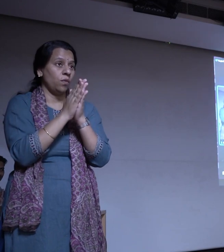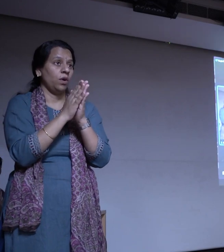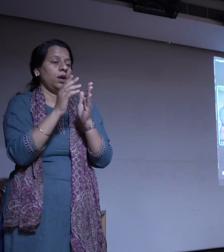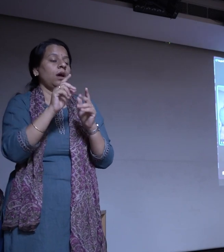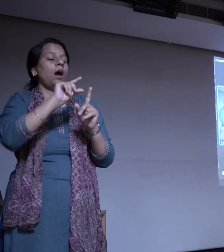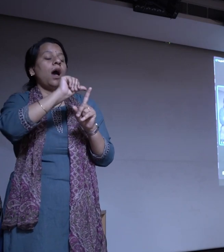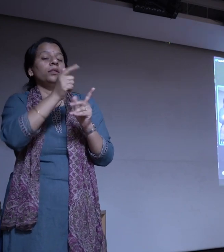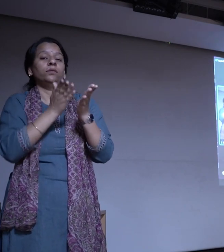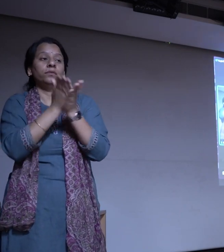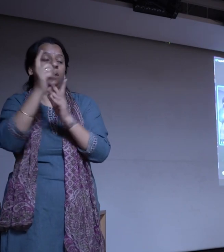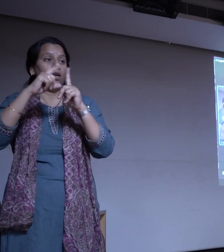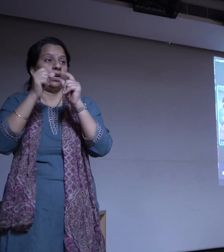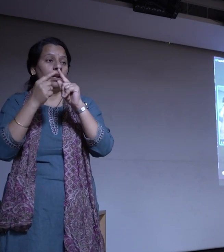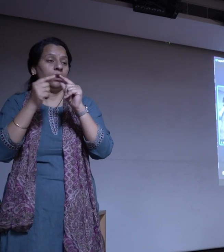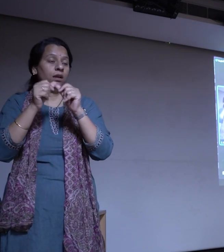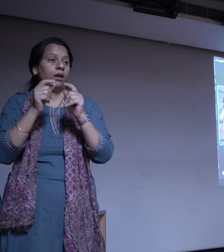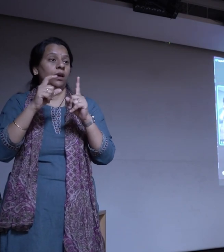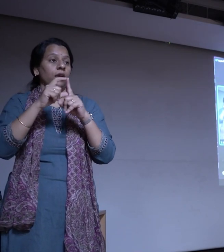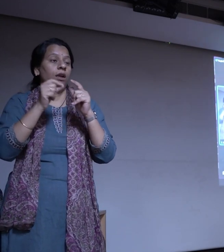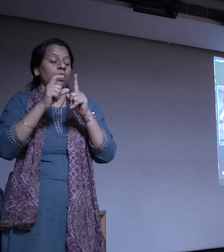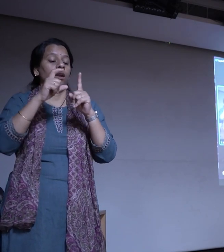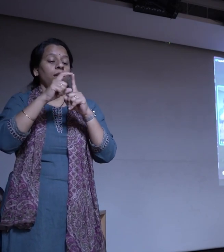aggregated data